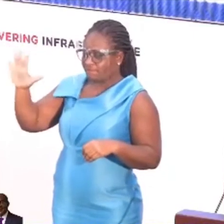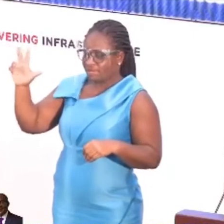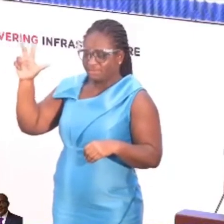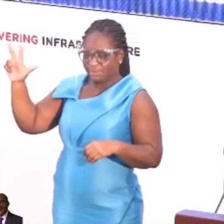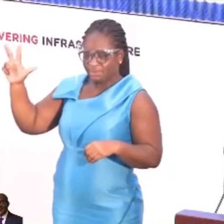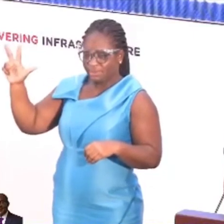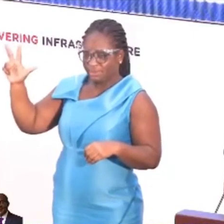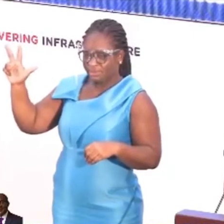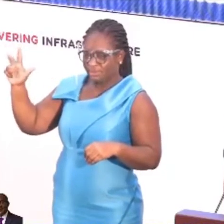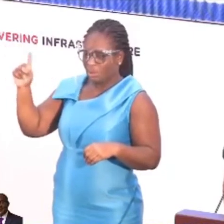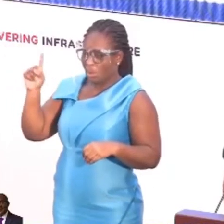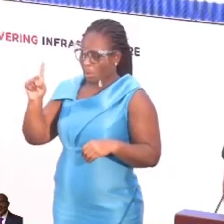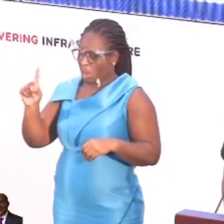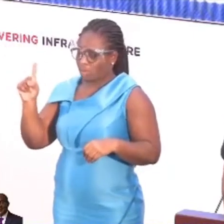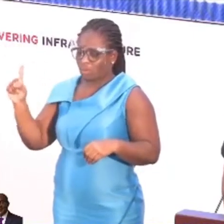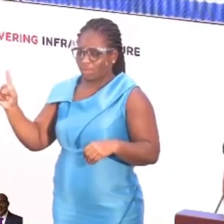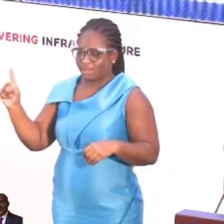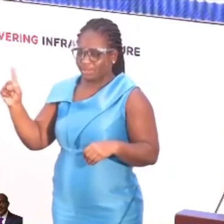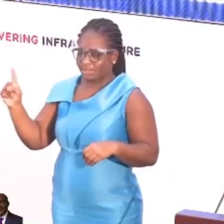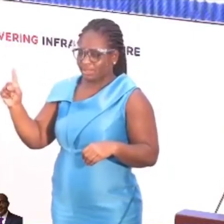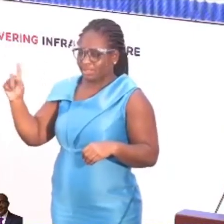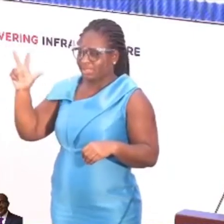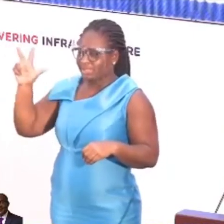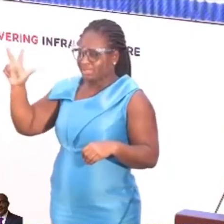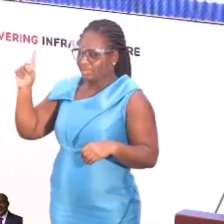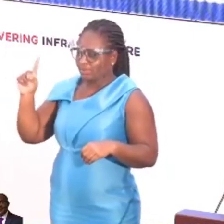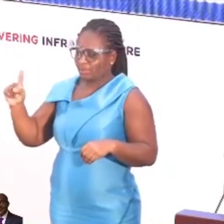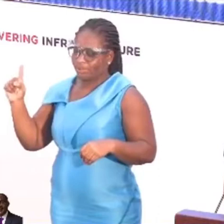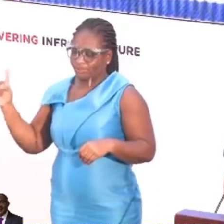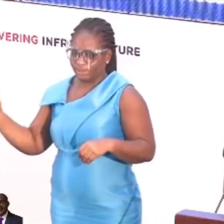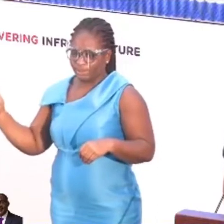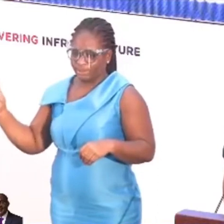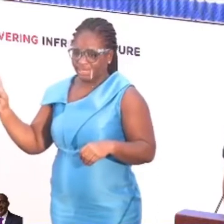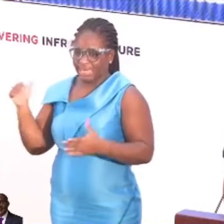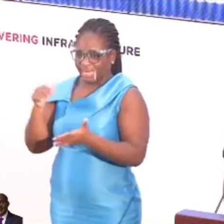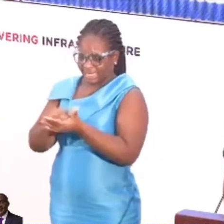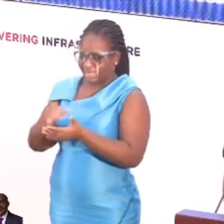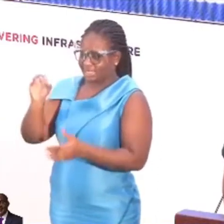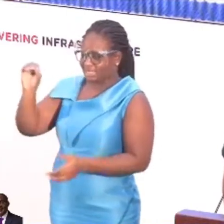53 11 311.